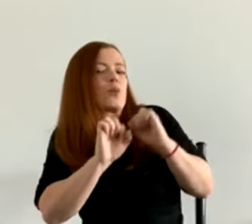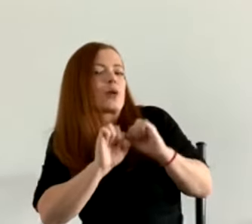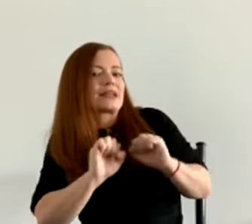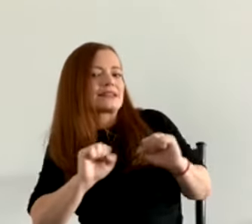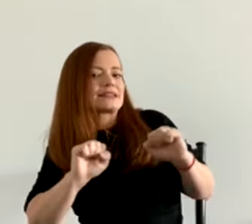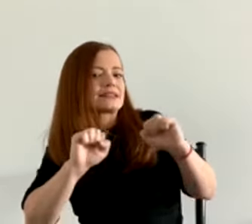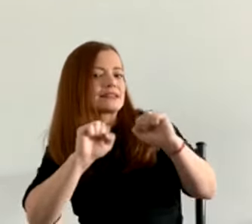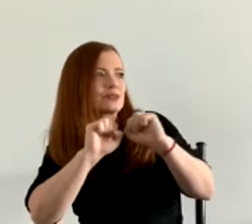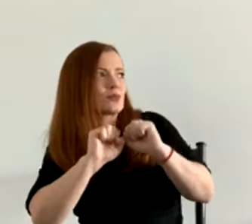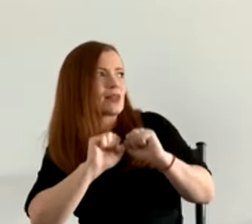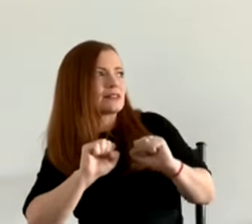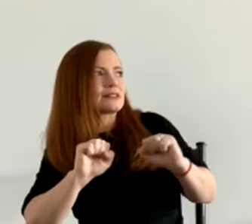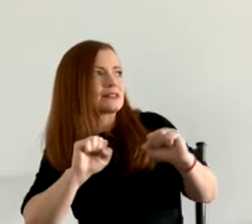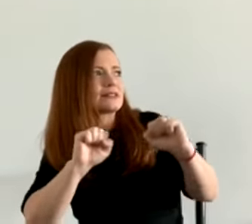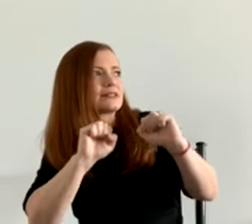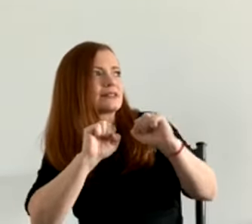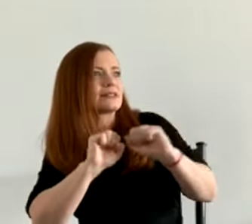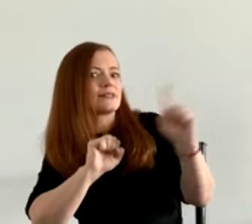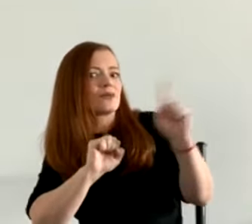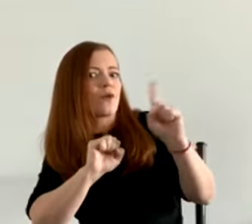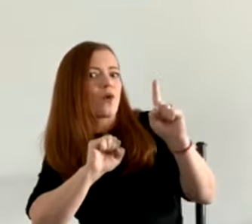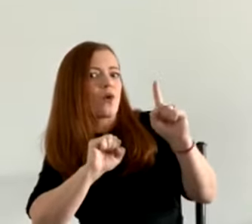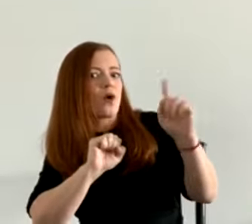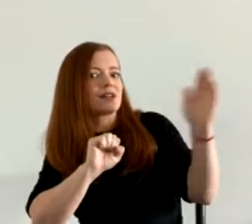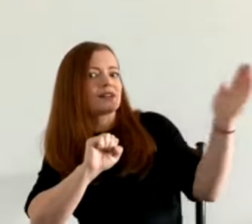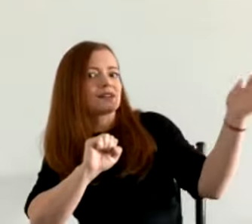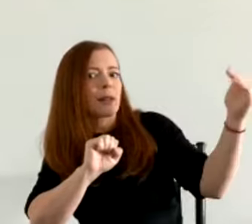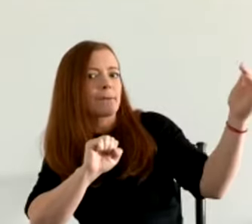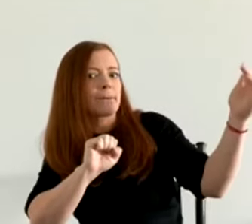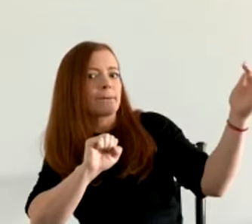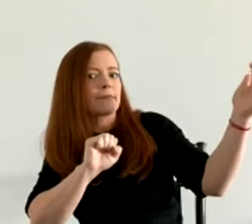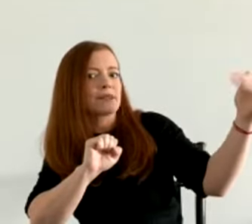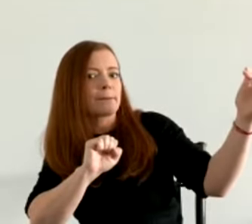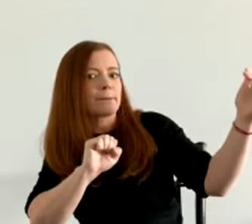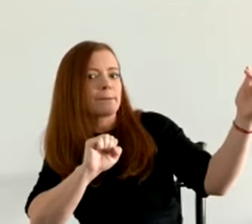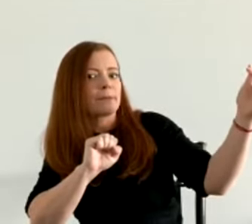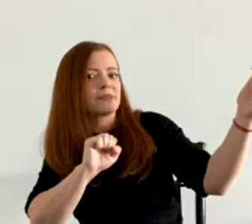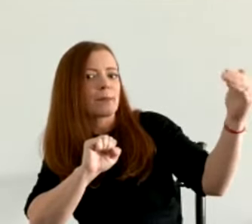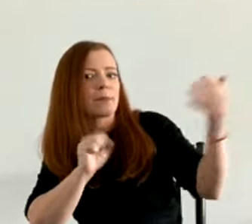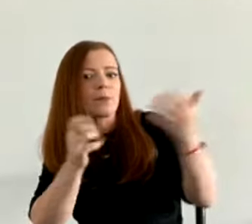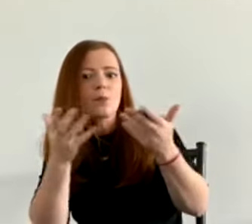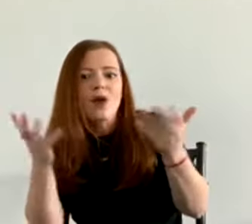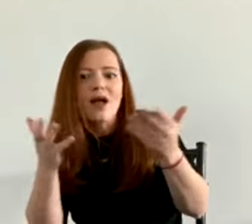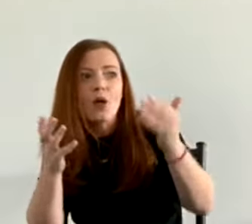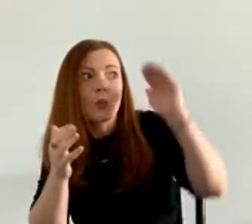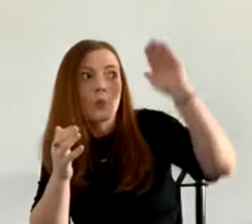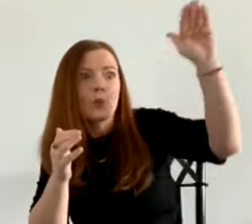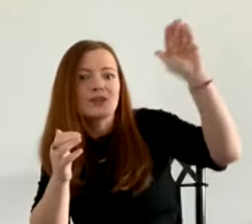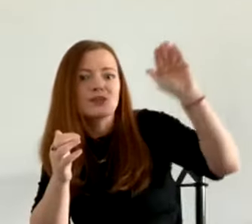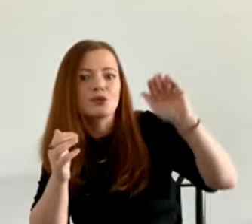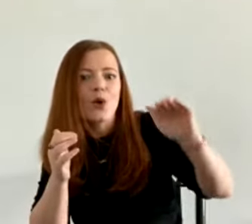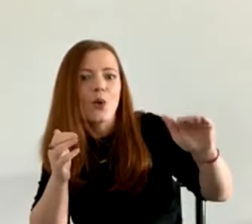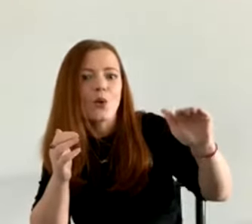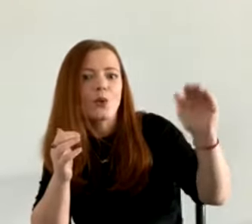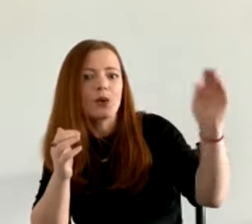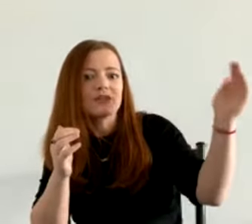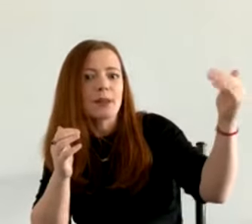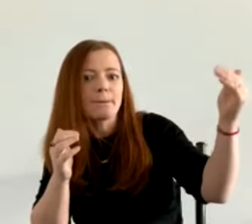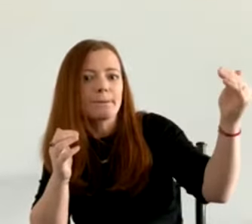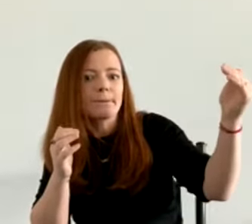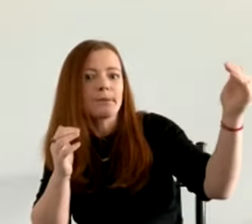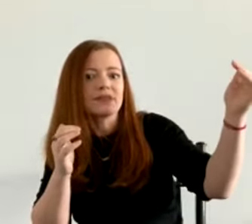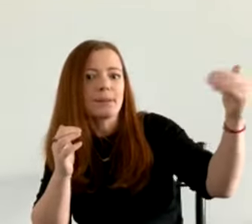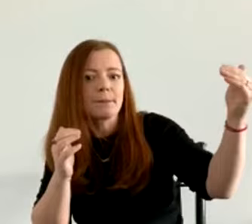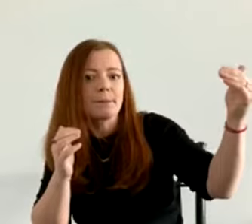I wait for the tap, tap, tap at my window. Tap, tap, tap, tap, tap,